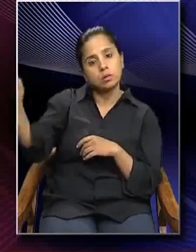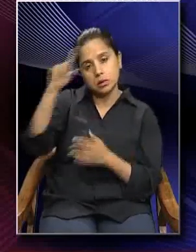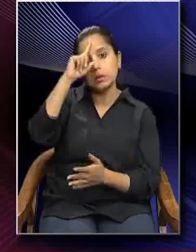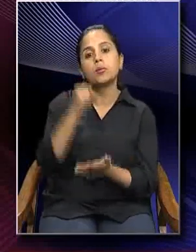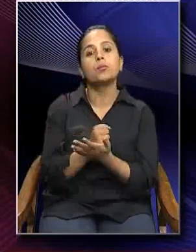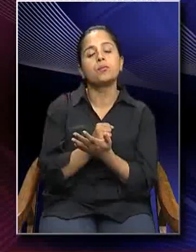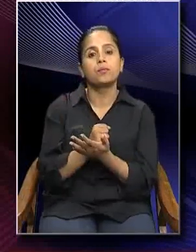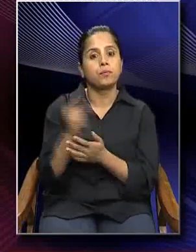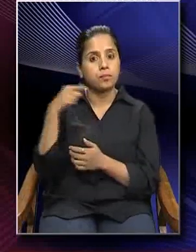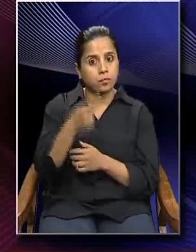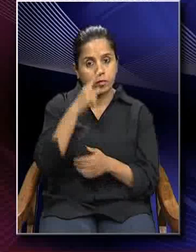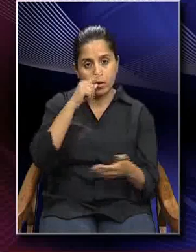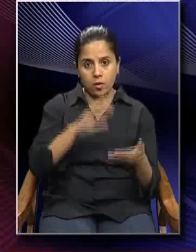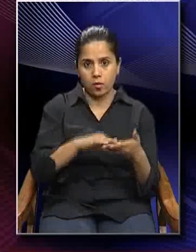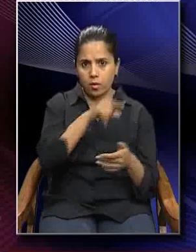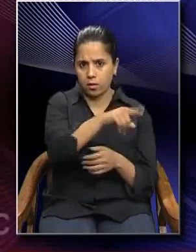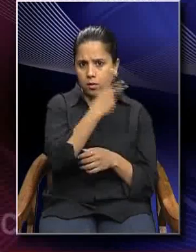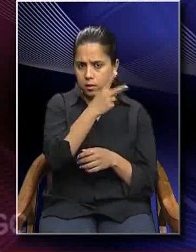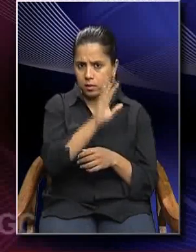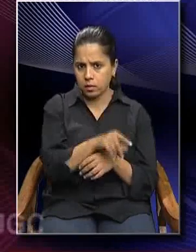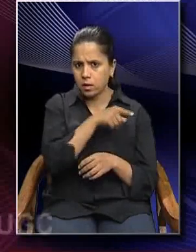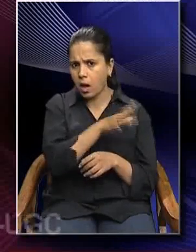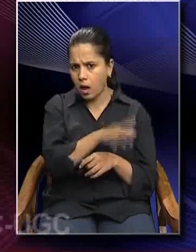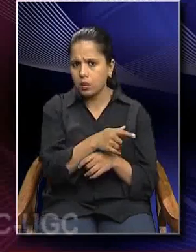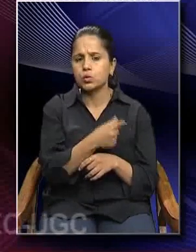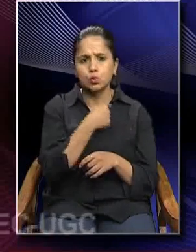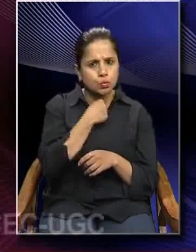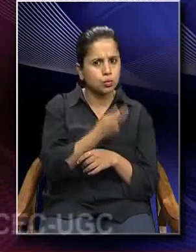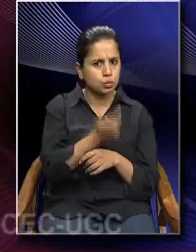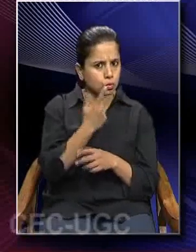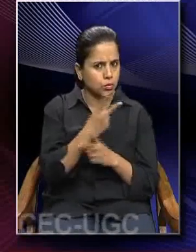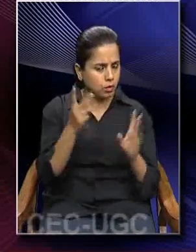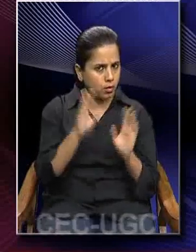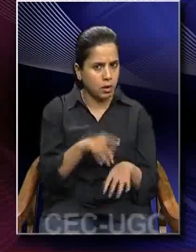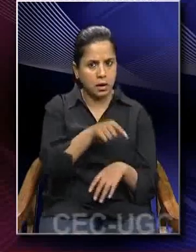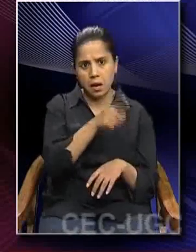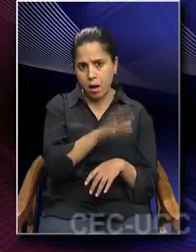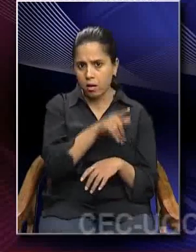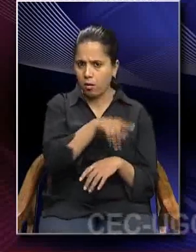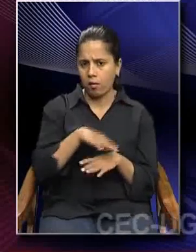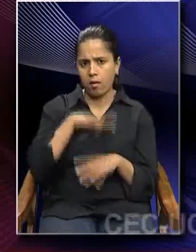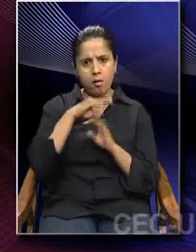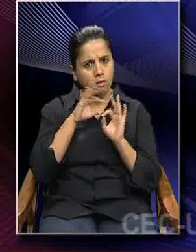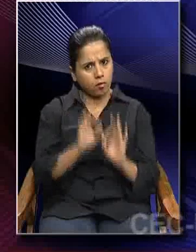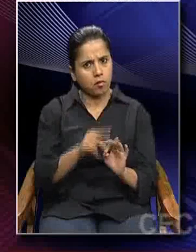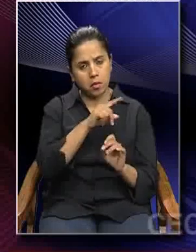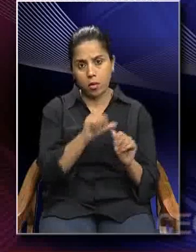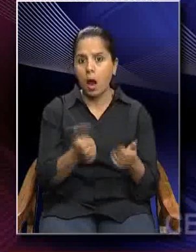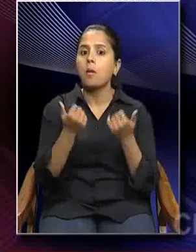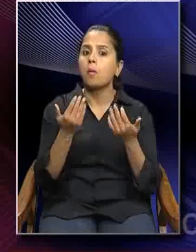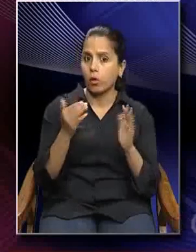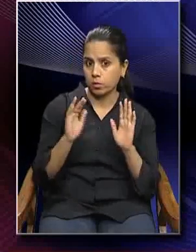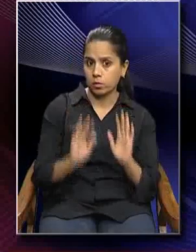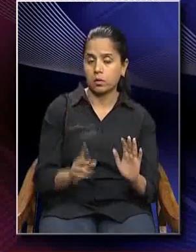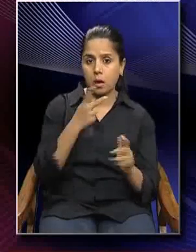that whether a wife was spendthrift and whether she was deserving enough and capable enough